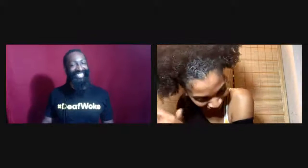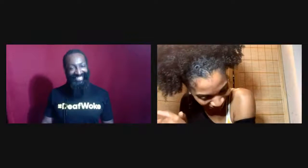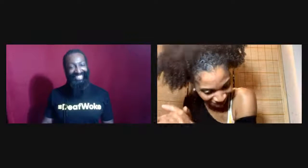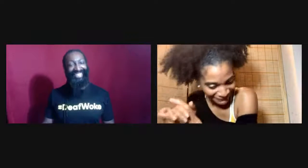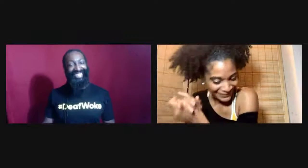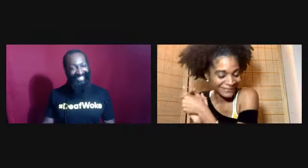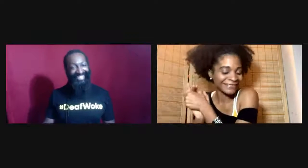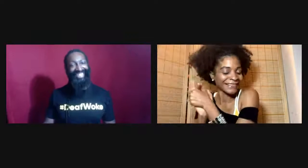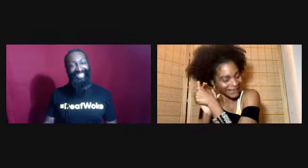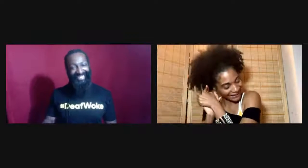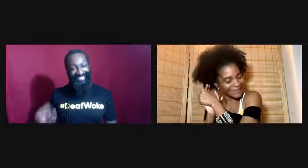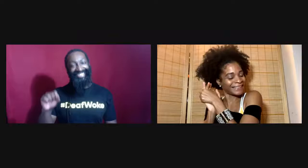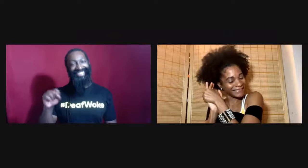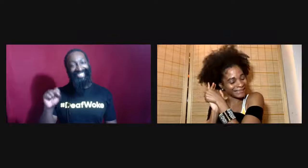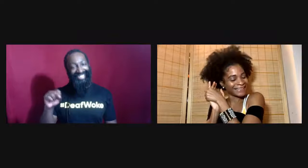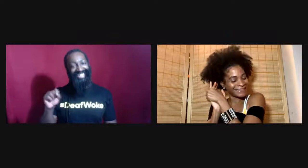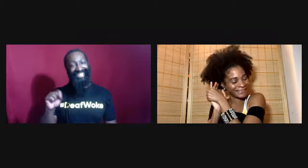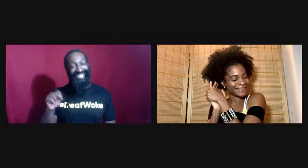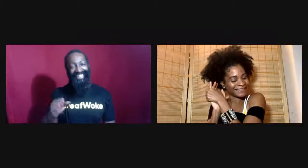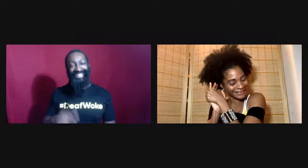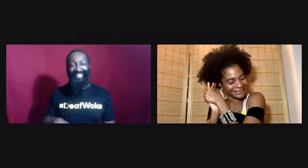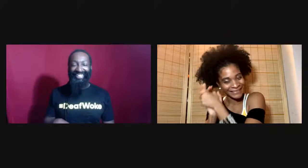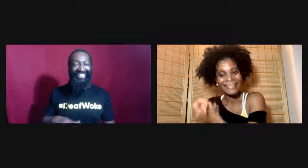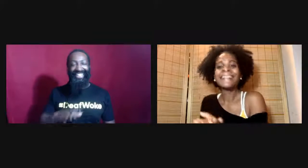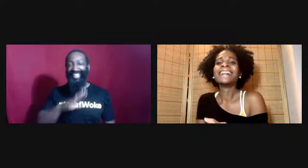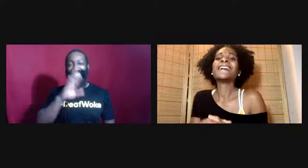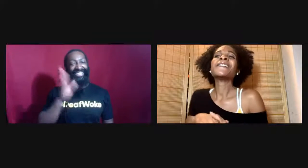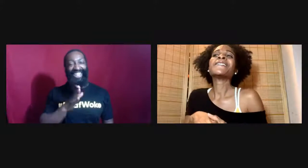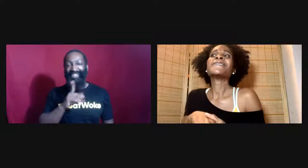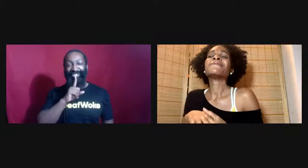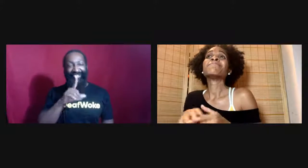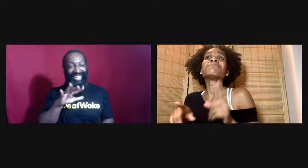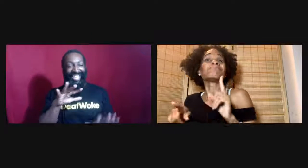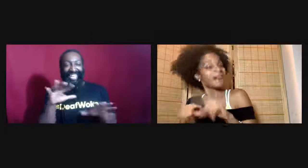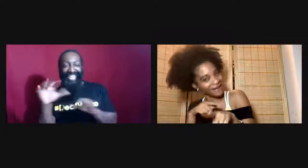some stuff comes up every now and again that I go back to.